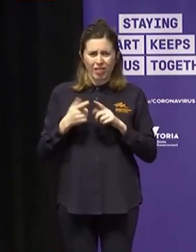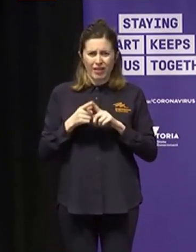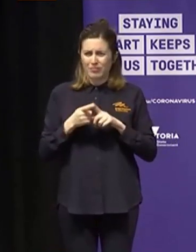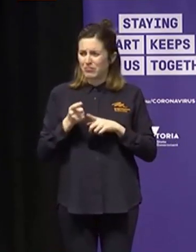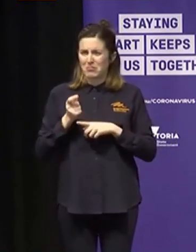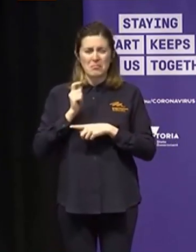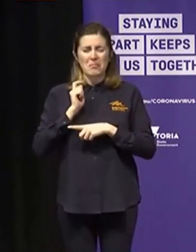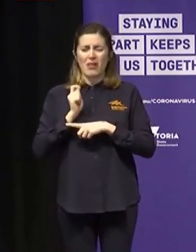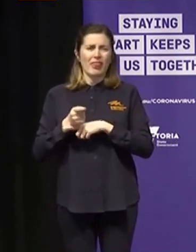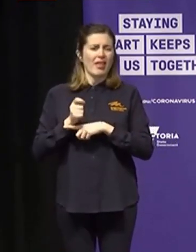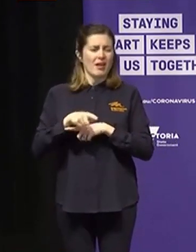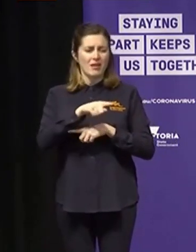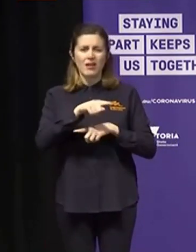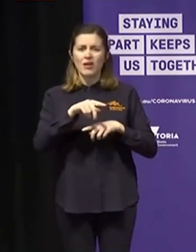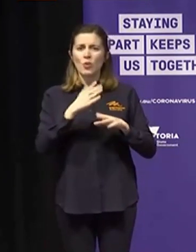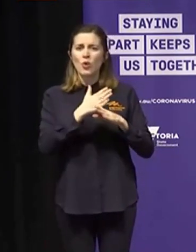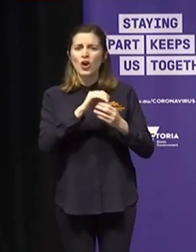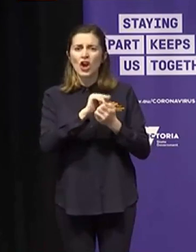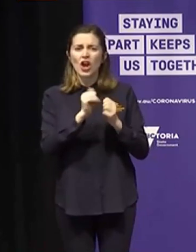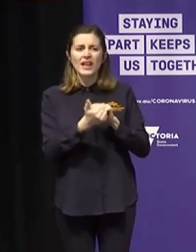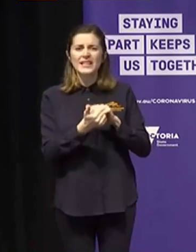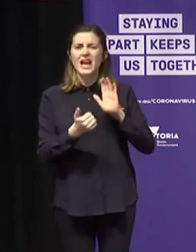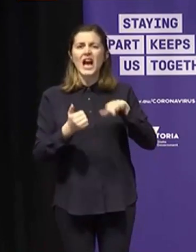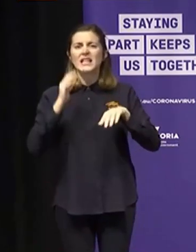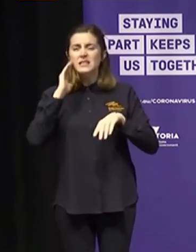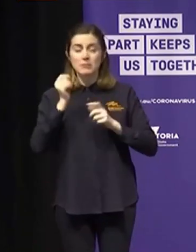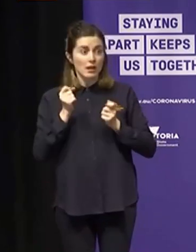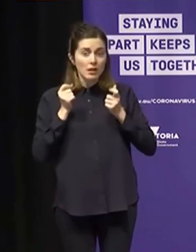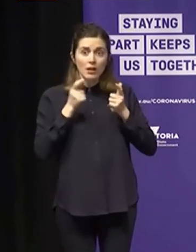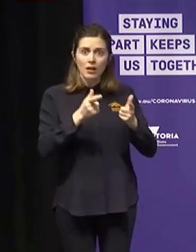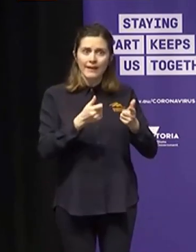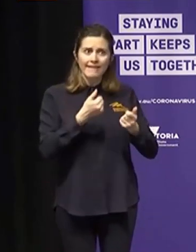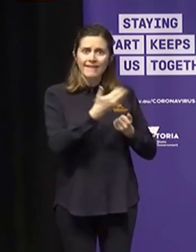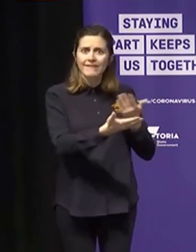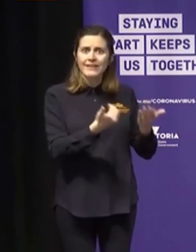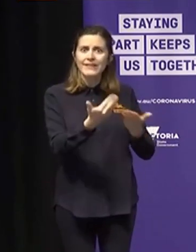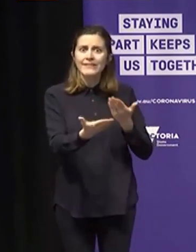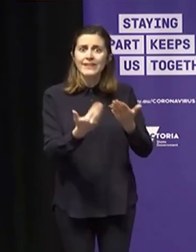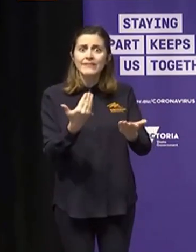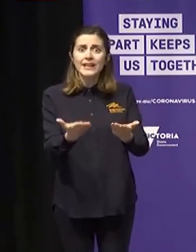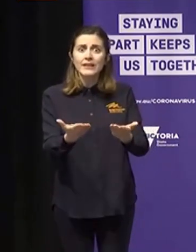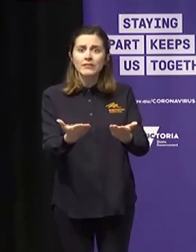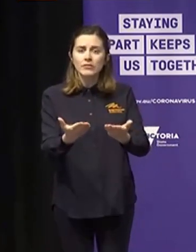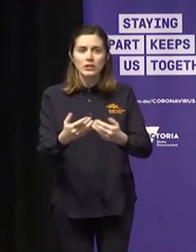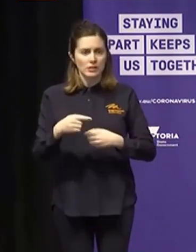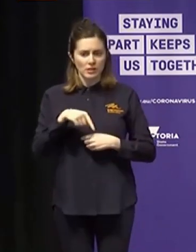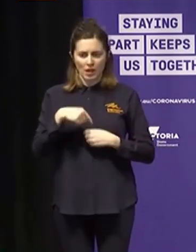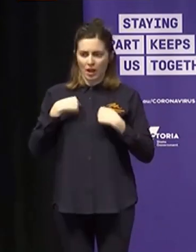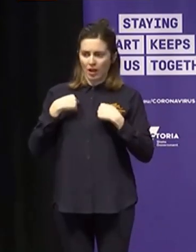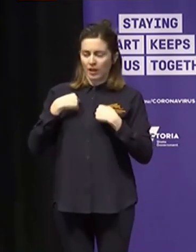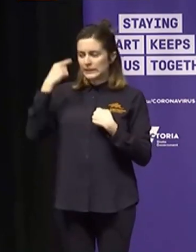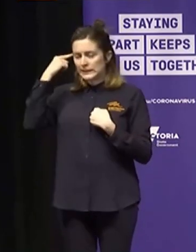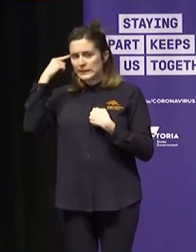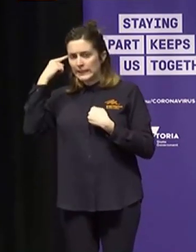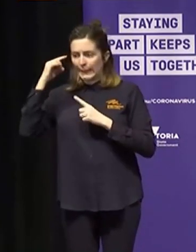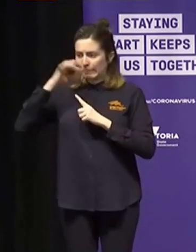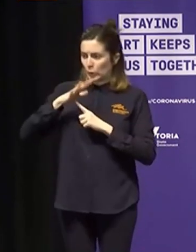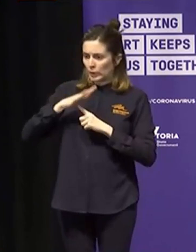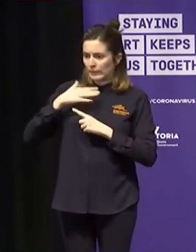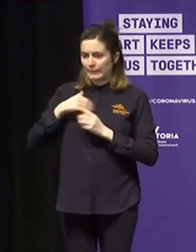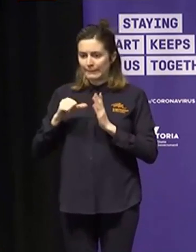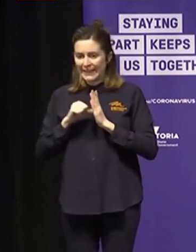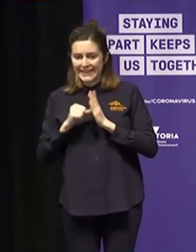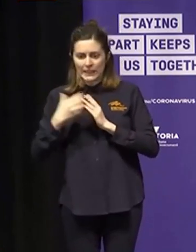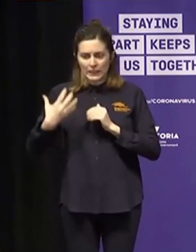others, but perhaps some regard for their household circumstances, the amount of money in their savings account, the mere act of kind of economic